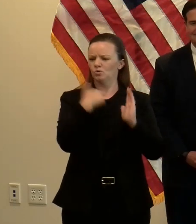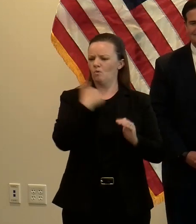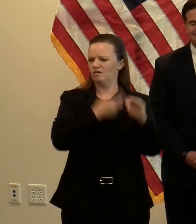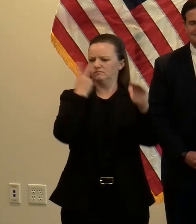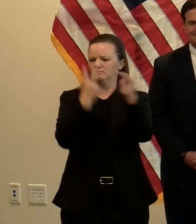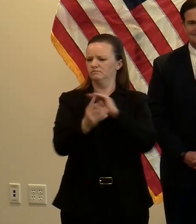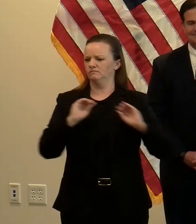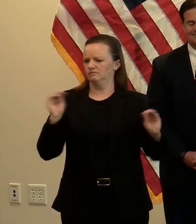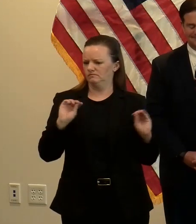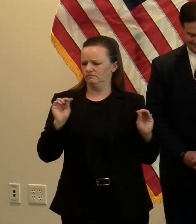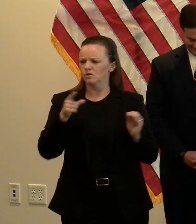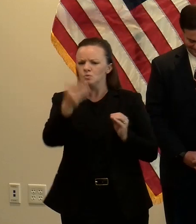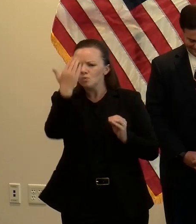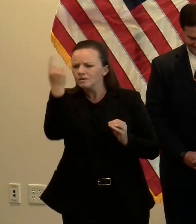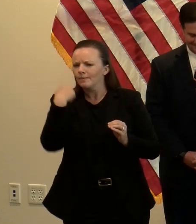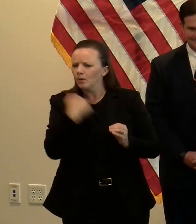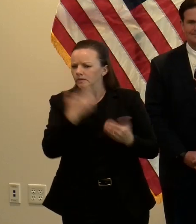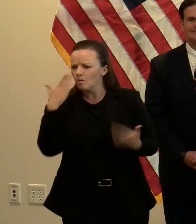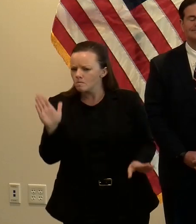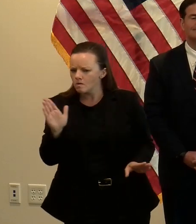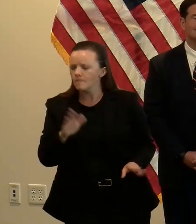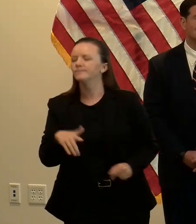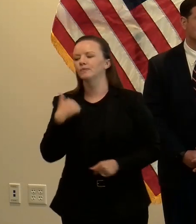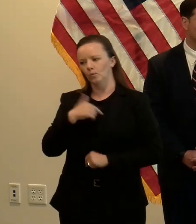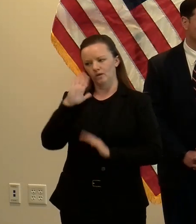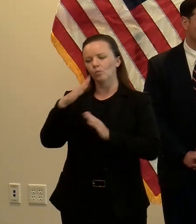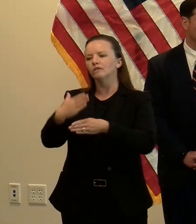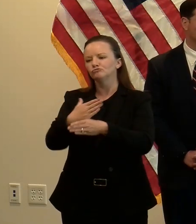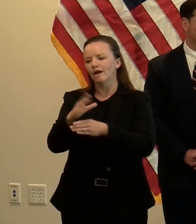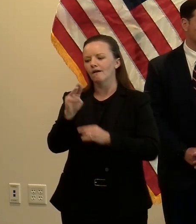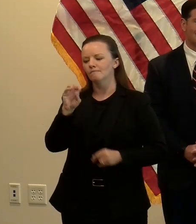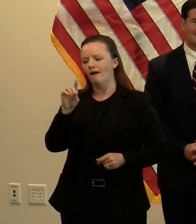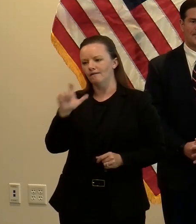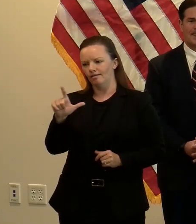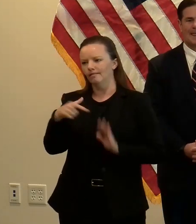So we'll be sharing that modeling. I'm trying to get it to a